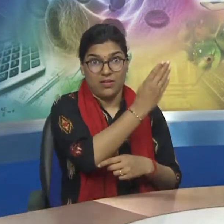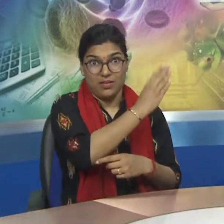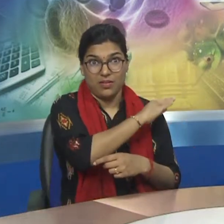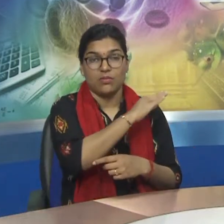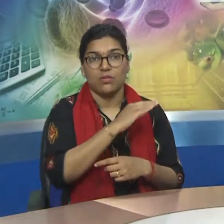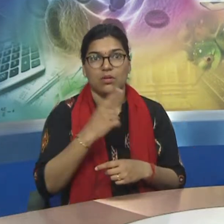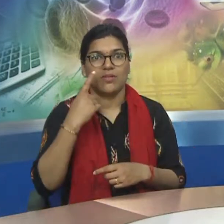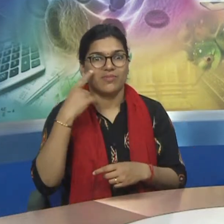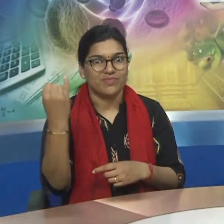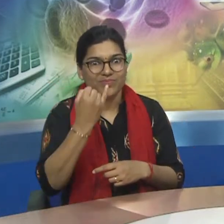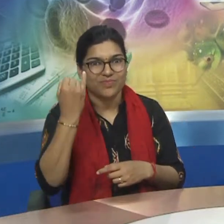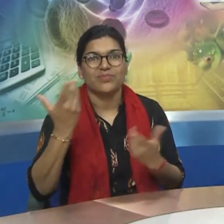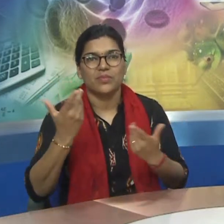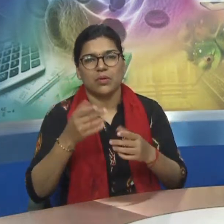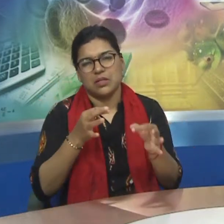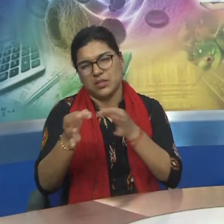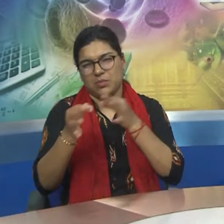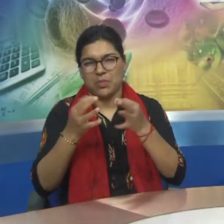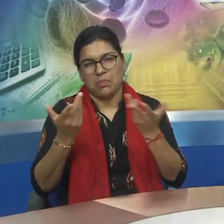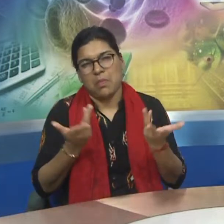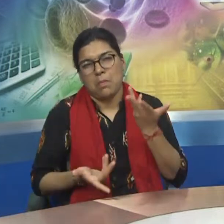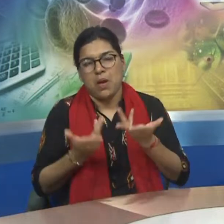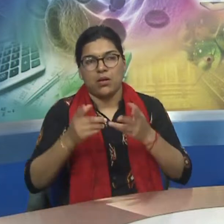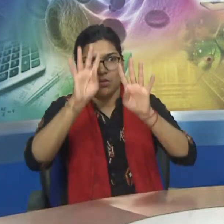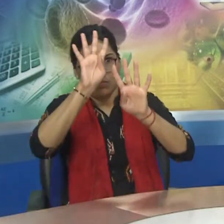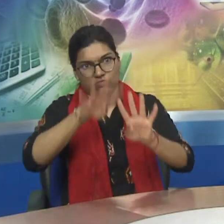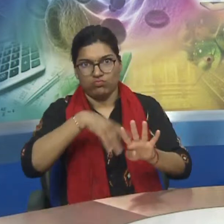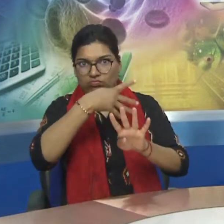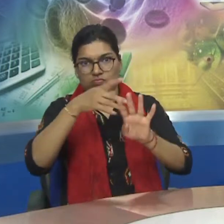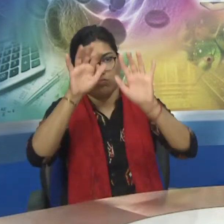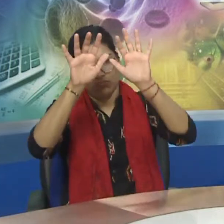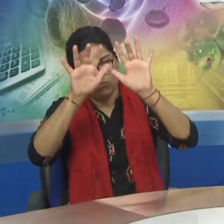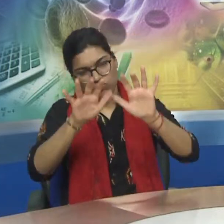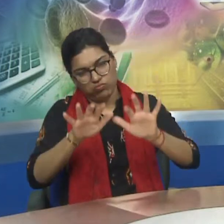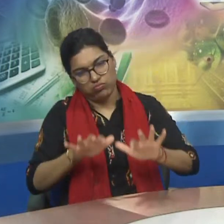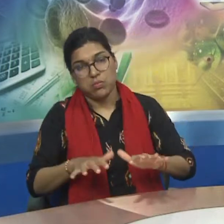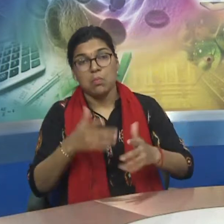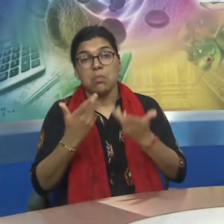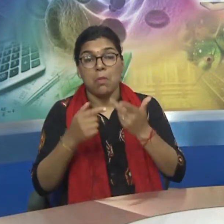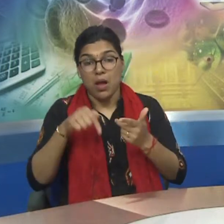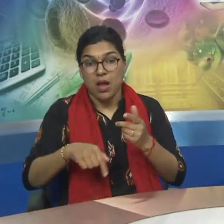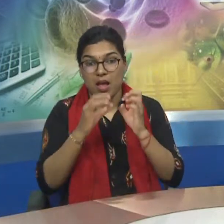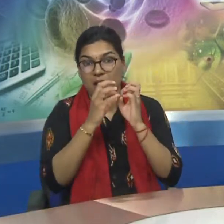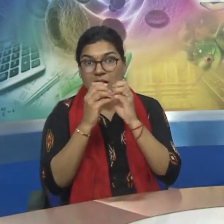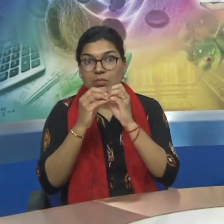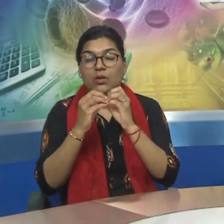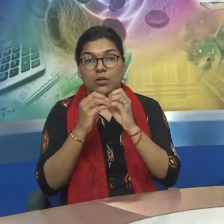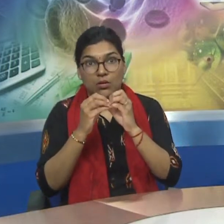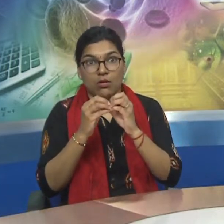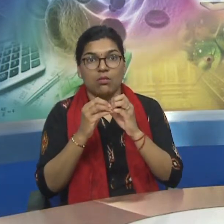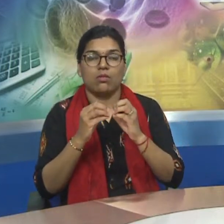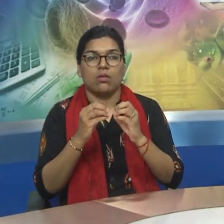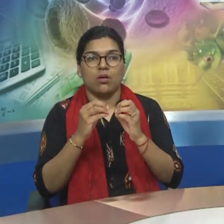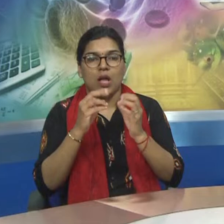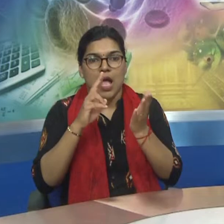two words, find, and the second word is replace. So the first word is find.